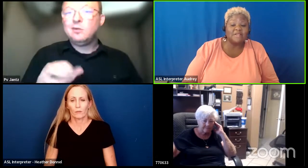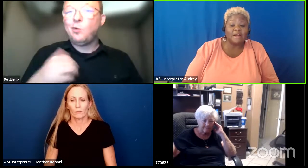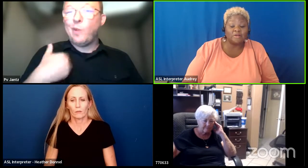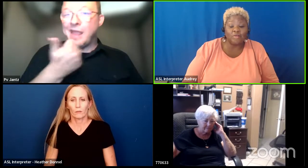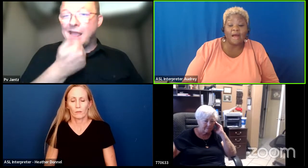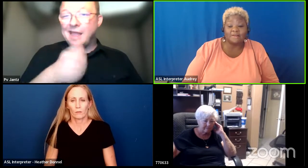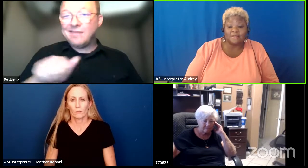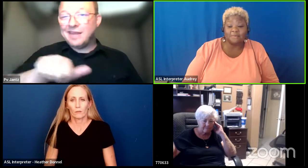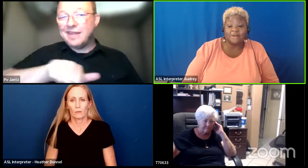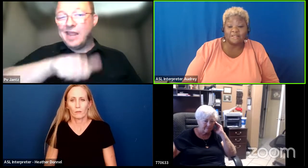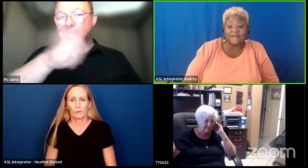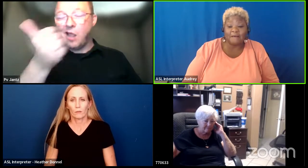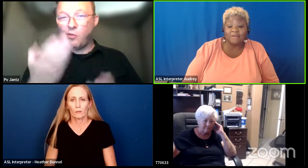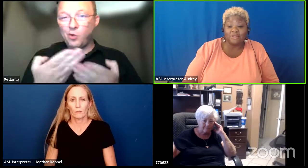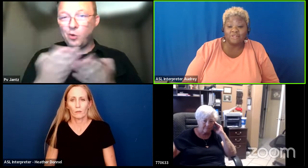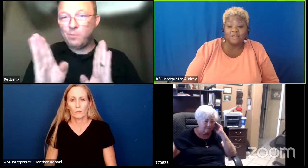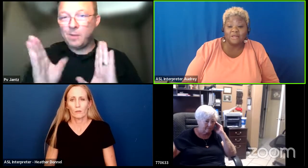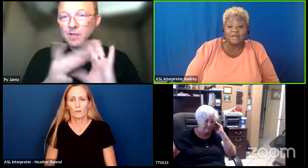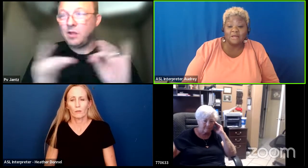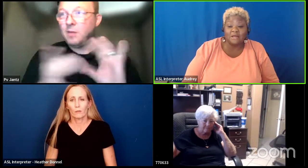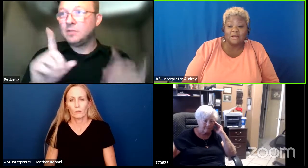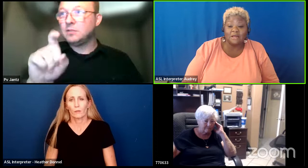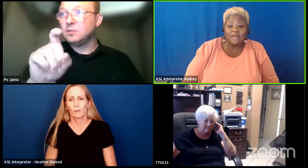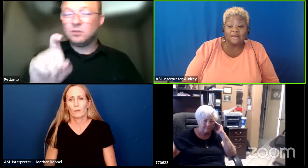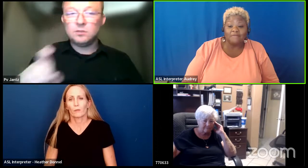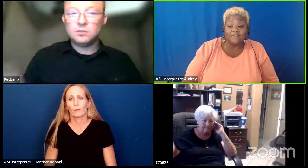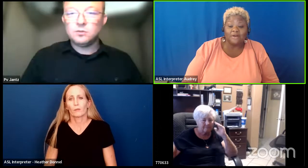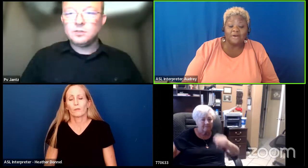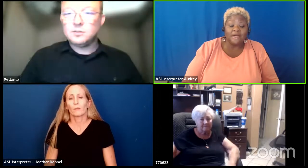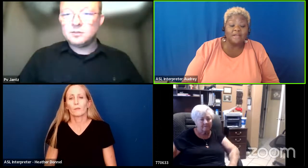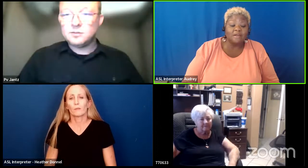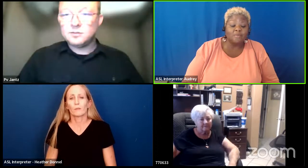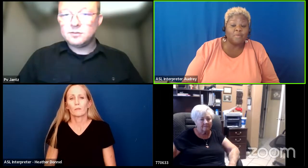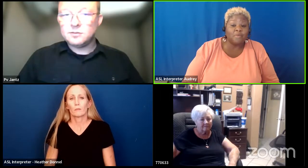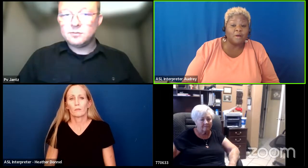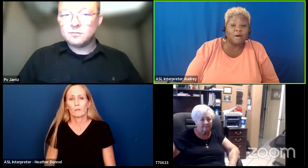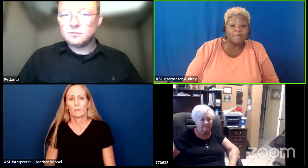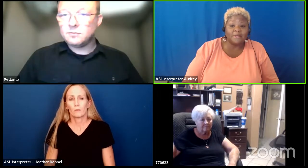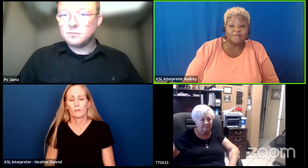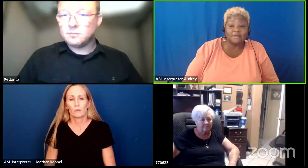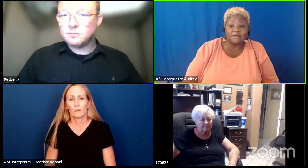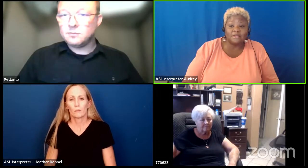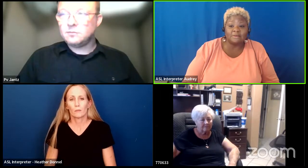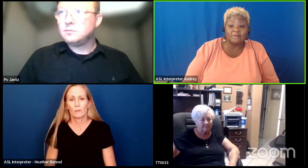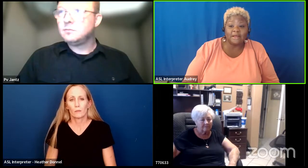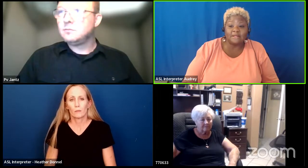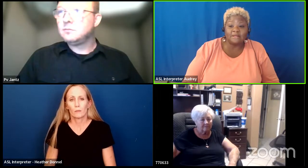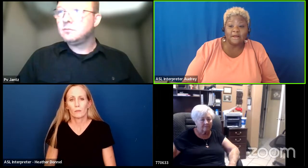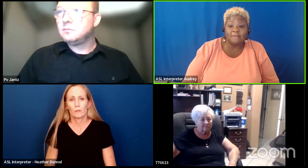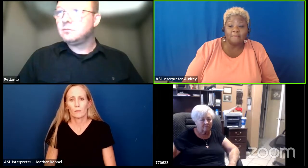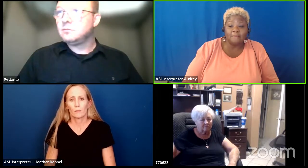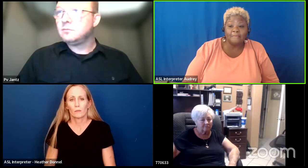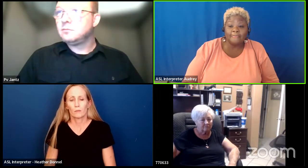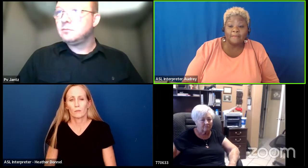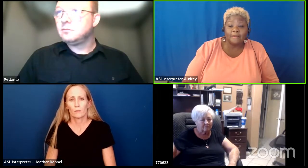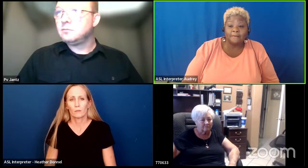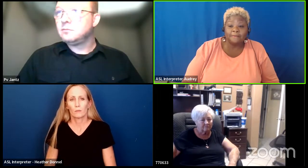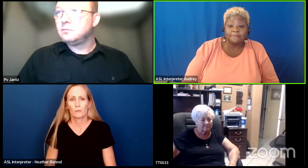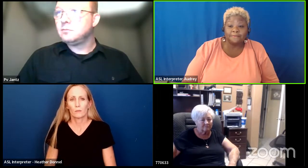as a standard practice that's been established. If there are any other public comments that need to be made at this time?